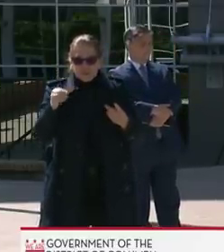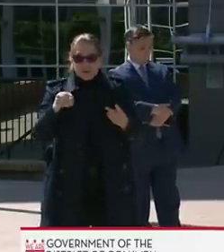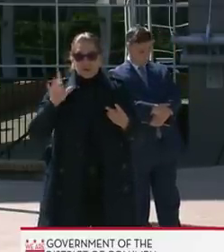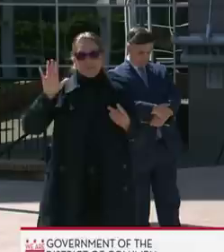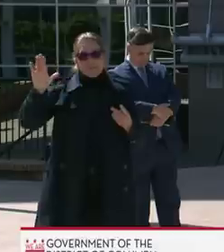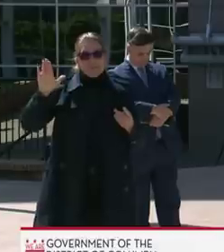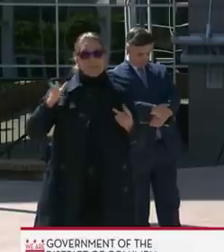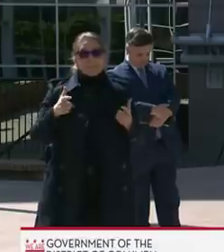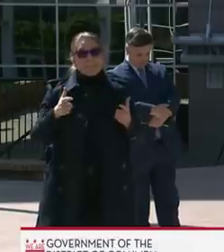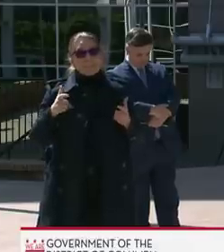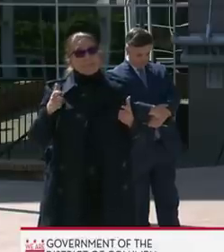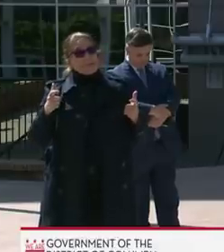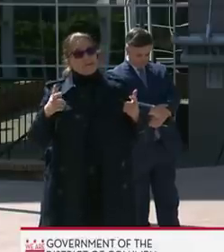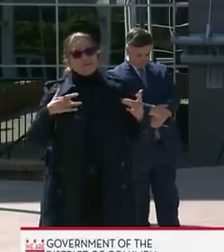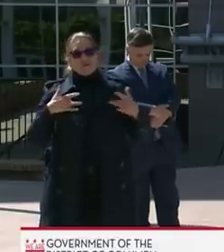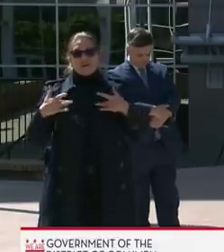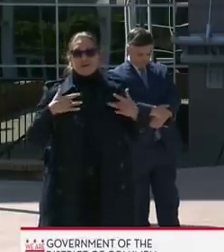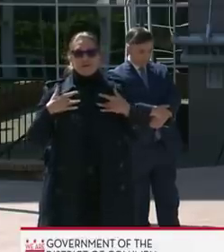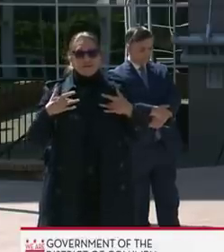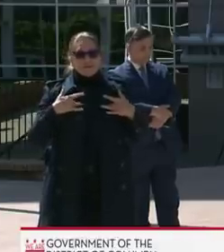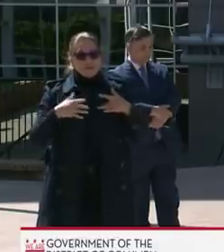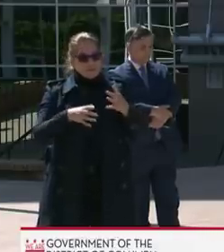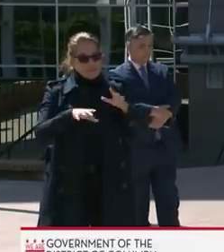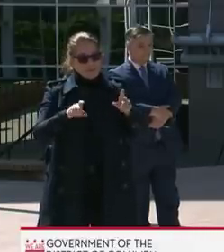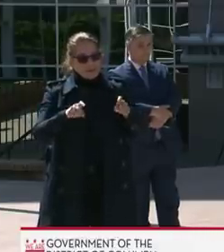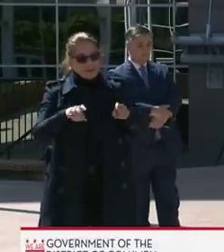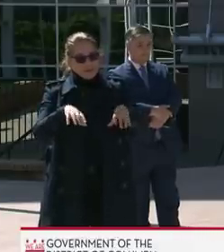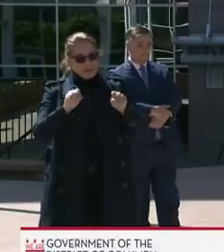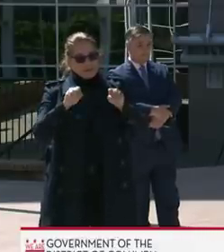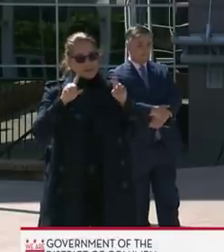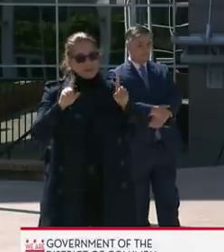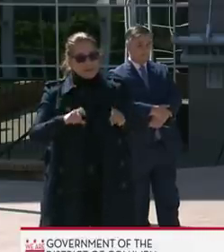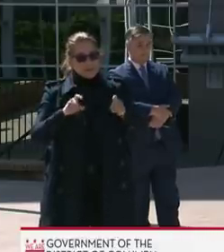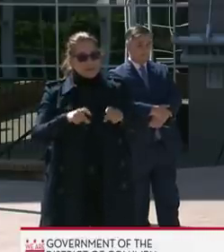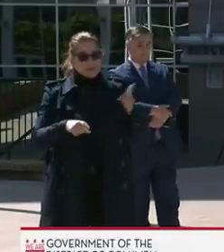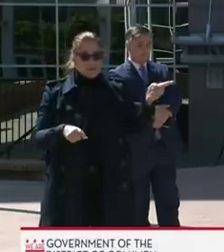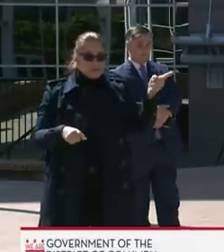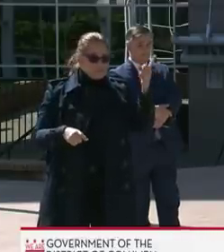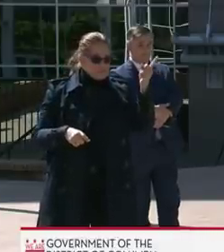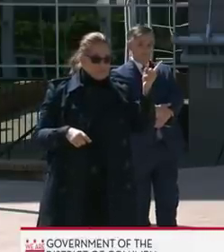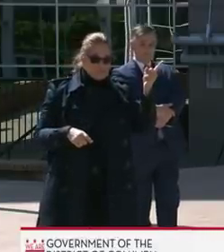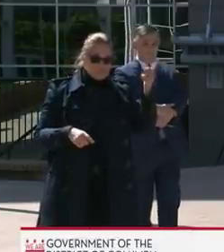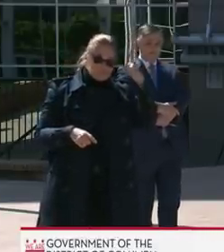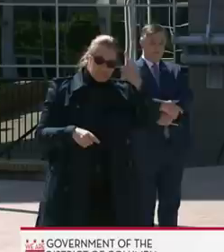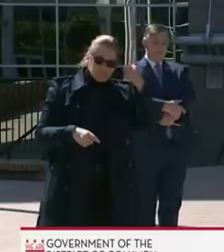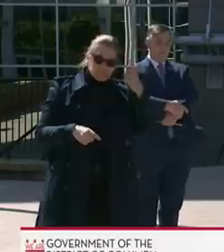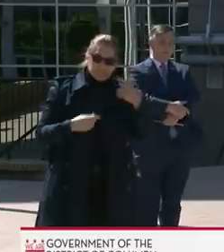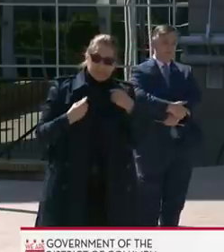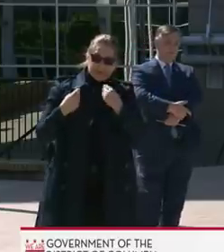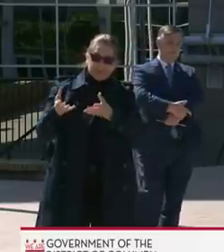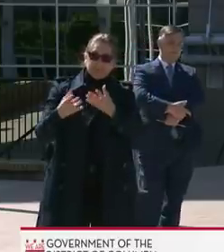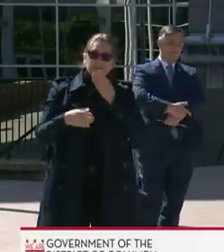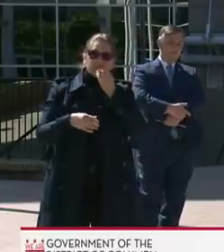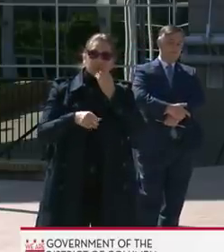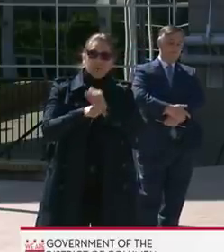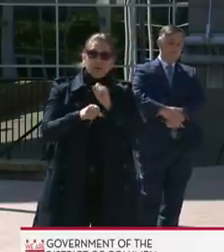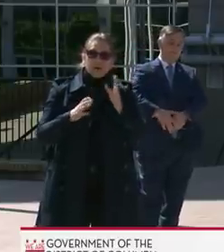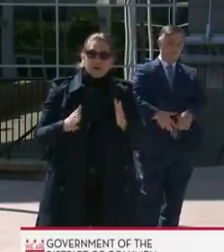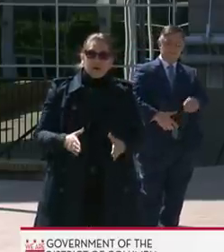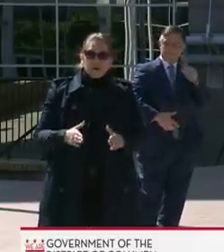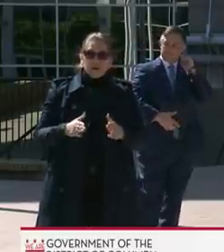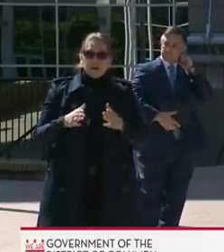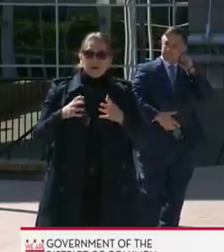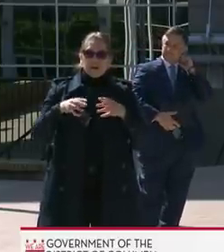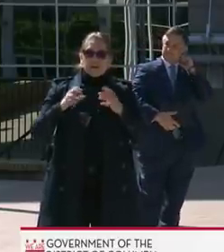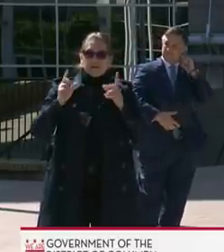all, to giving them access to the UMC testing site? All D.C. residents, as you know, can call our hotline,